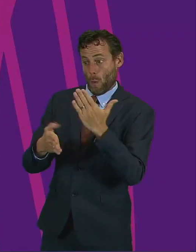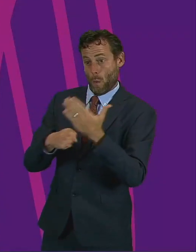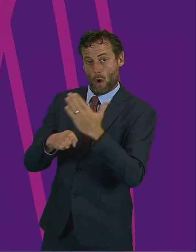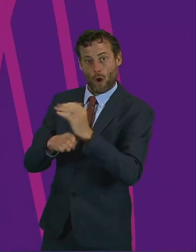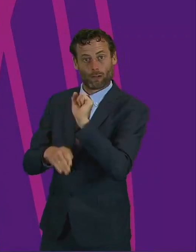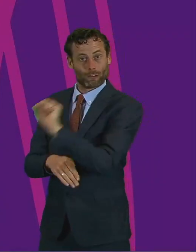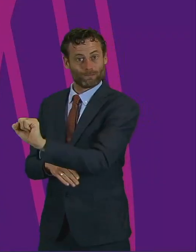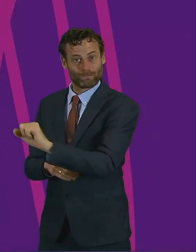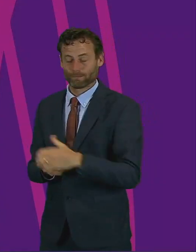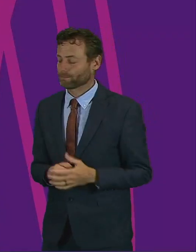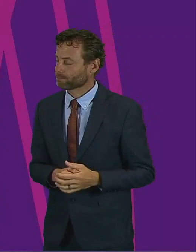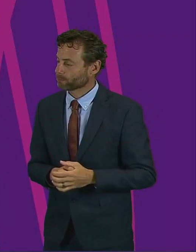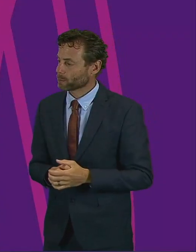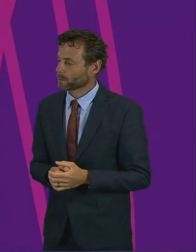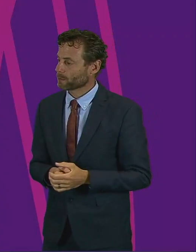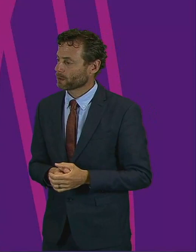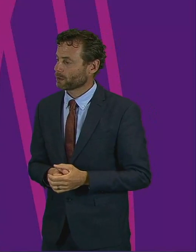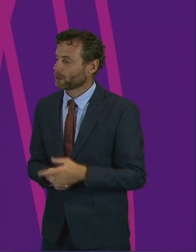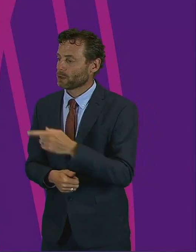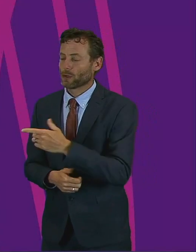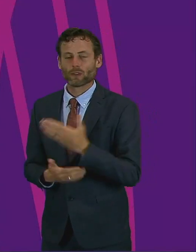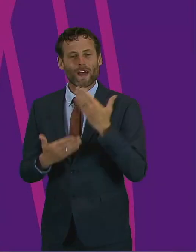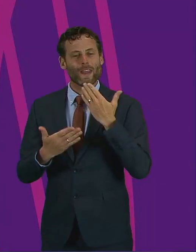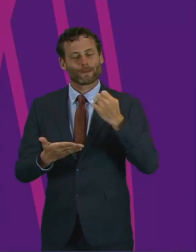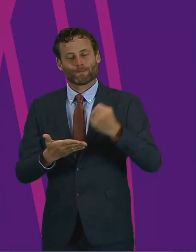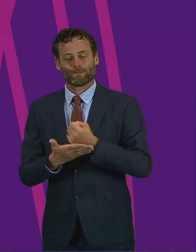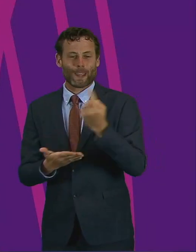Thank you very much, Rabbi Rubin. And sorry you can't be with us in